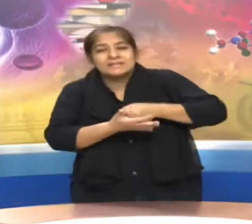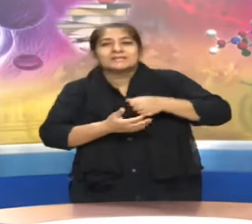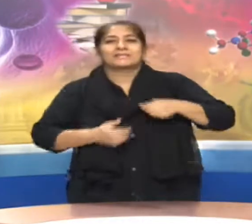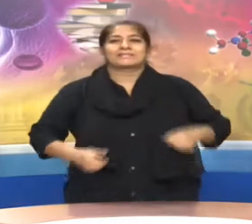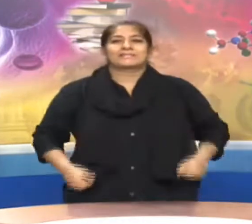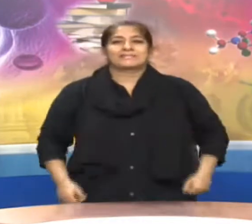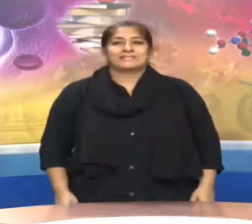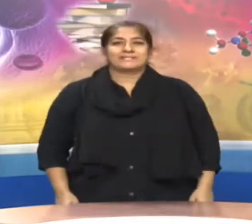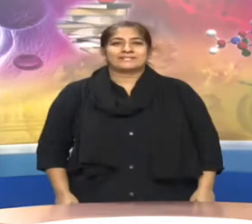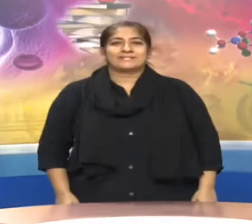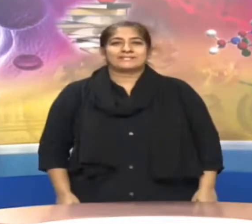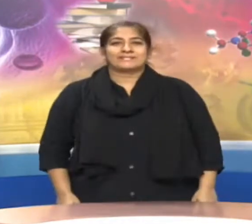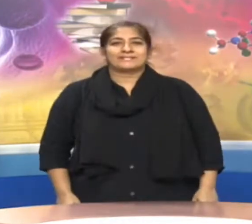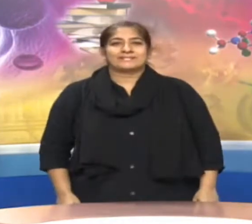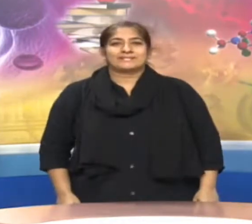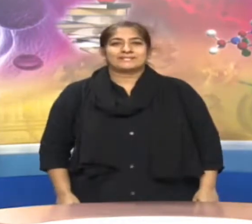Physiological needs.